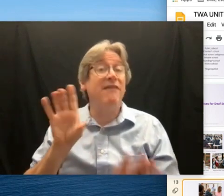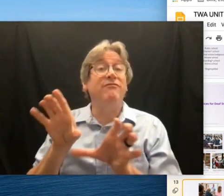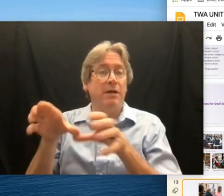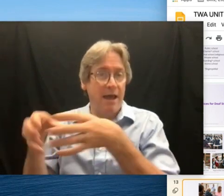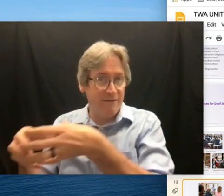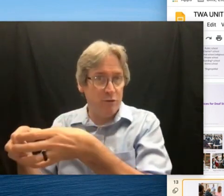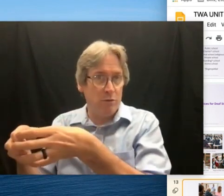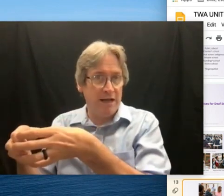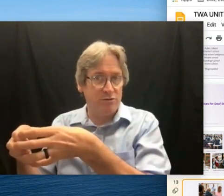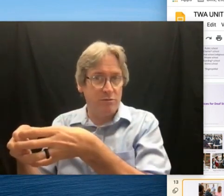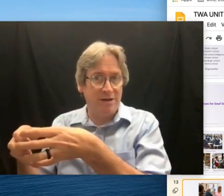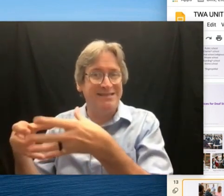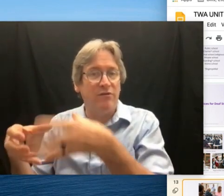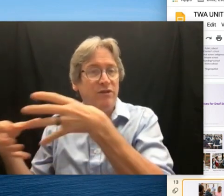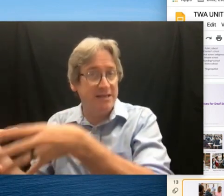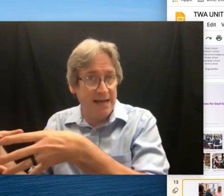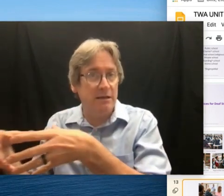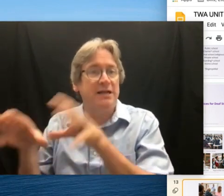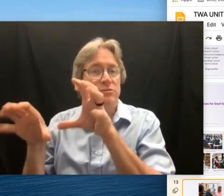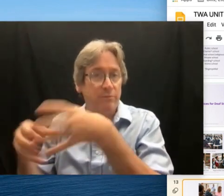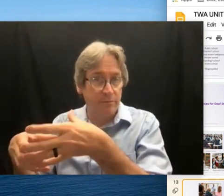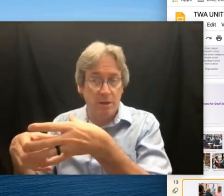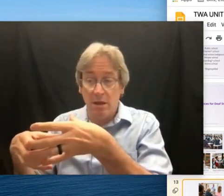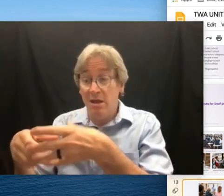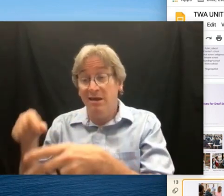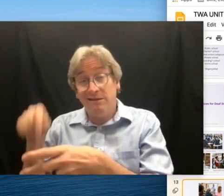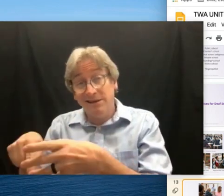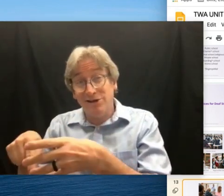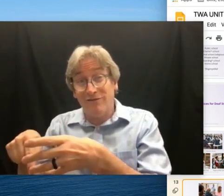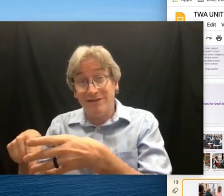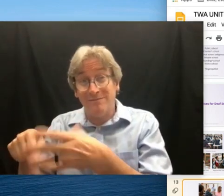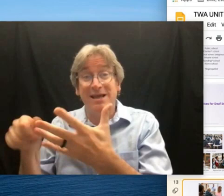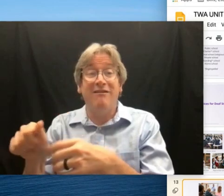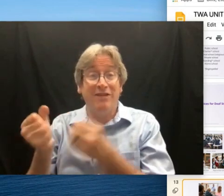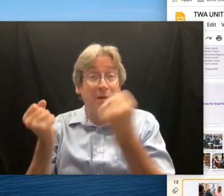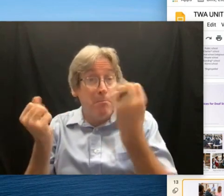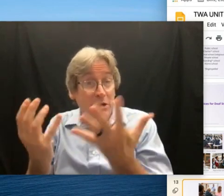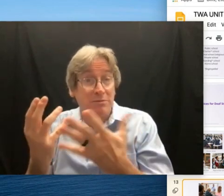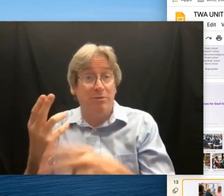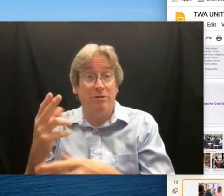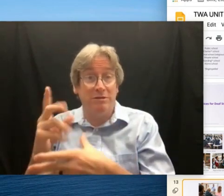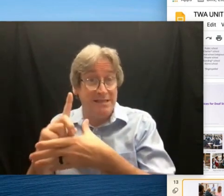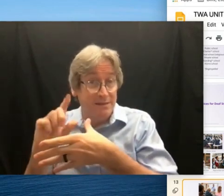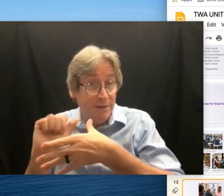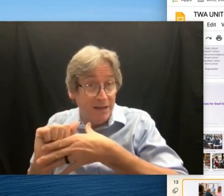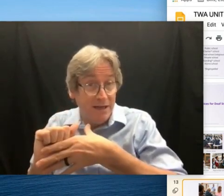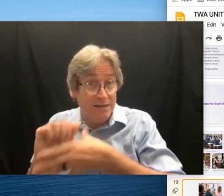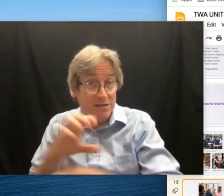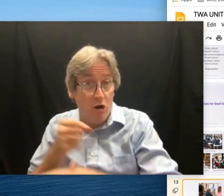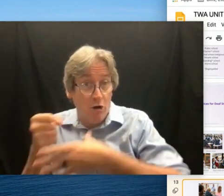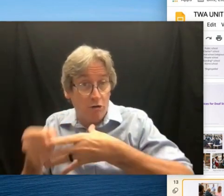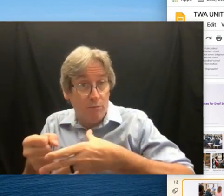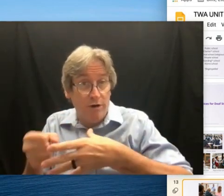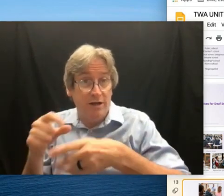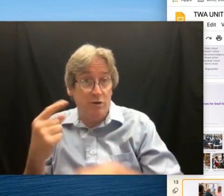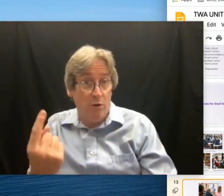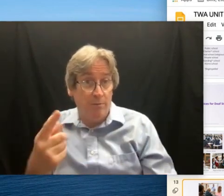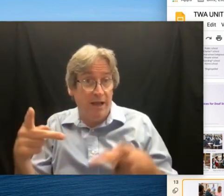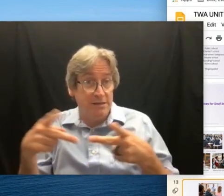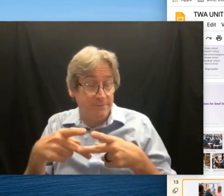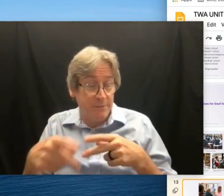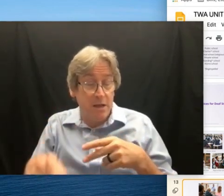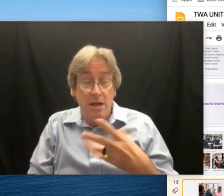the deaf have their own classroom, a self-contained classroom. These oftentimes have like multiple disabilities all put